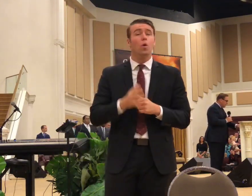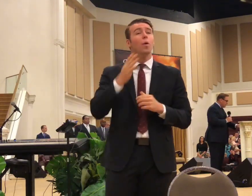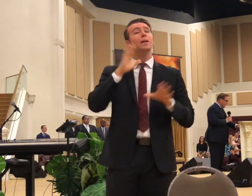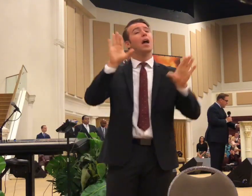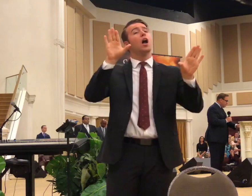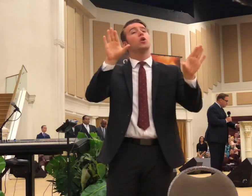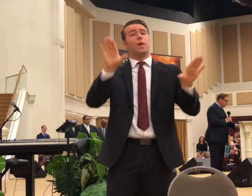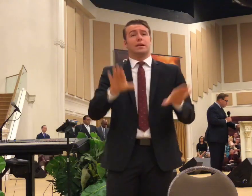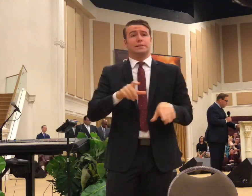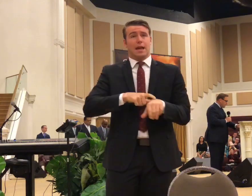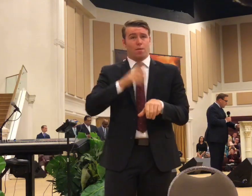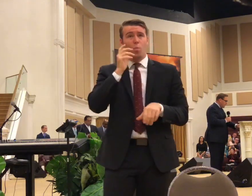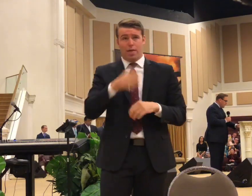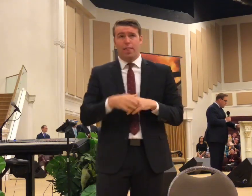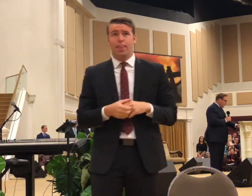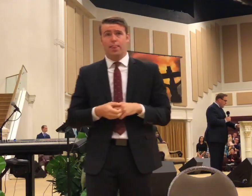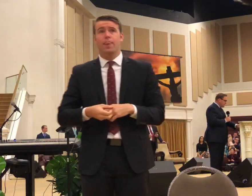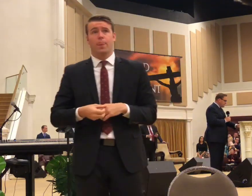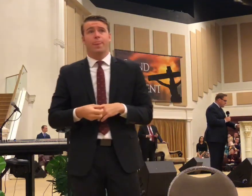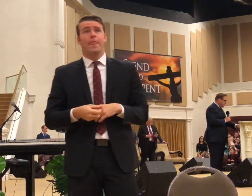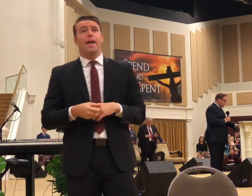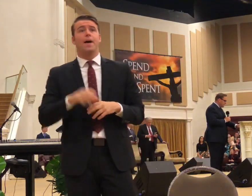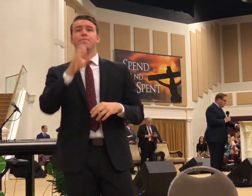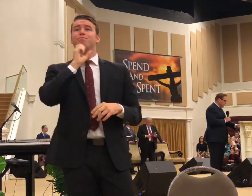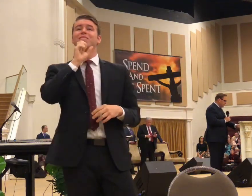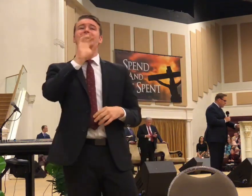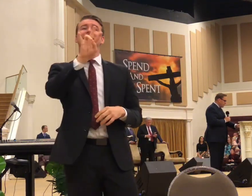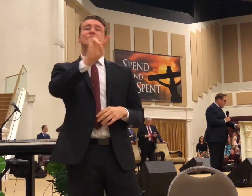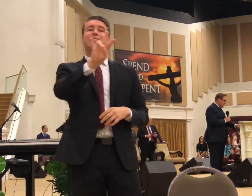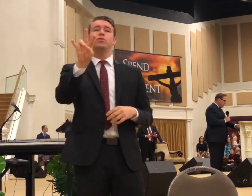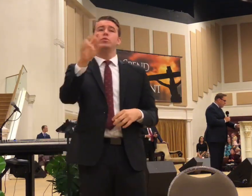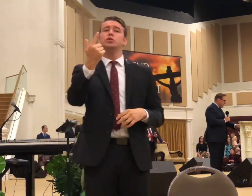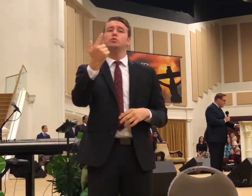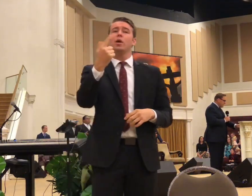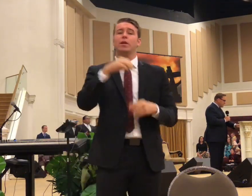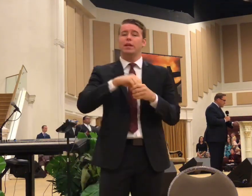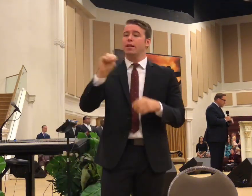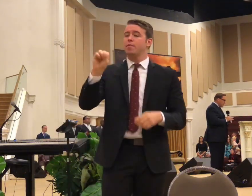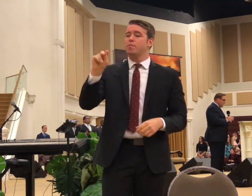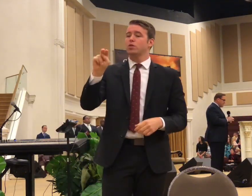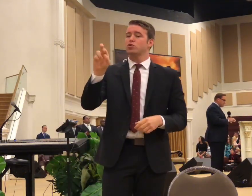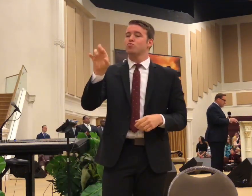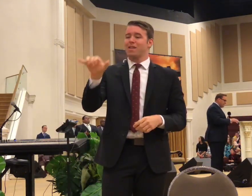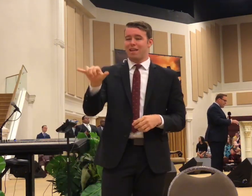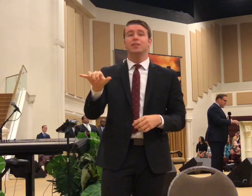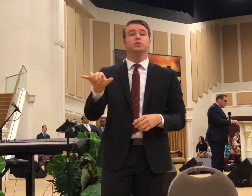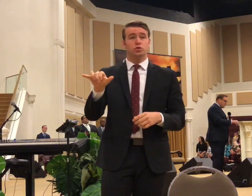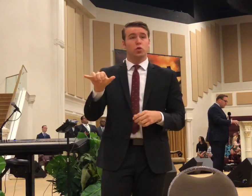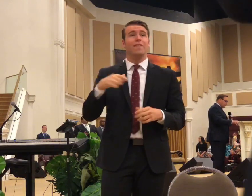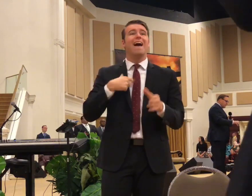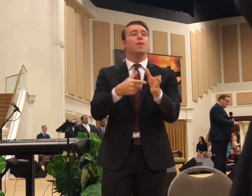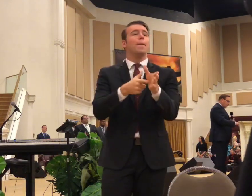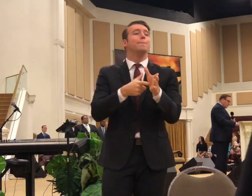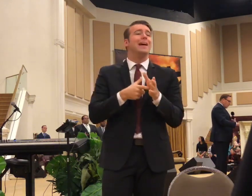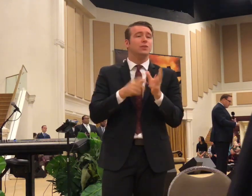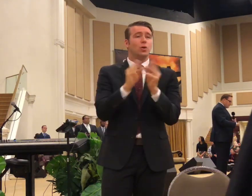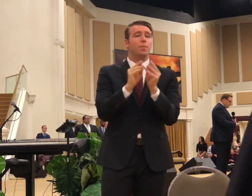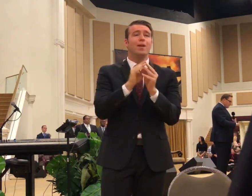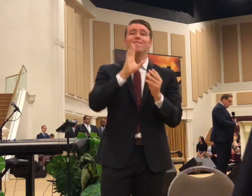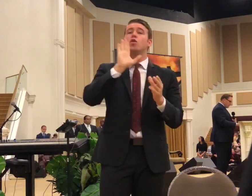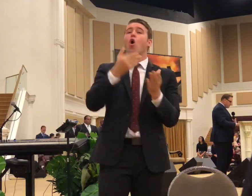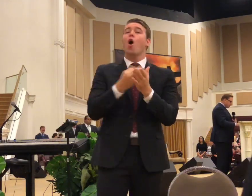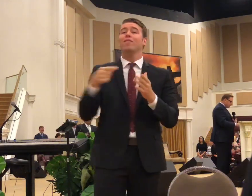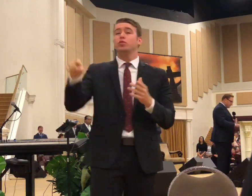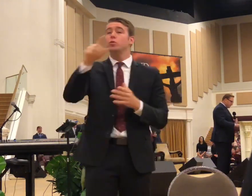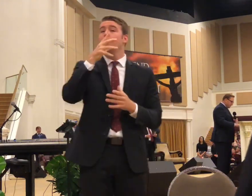great, great time. Ages 7 through 21 in Monterey. So there is a mandatory meeting for all of